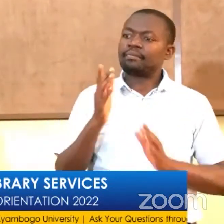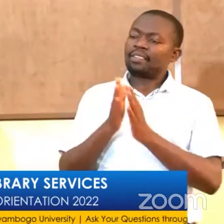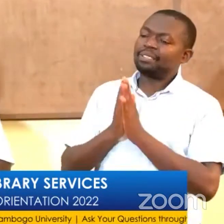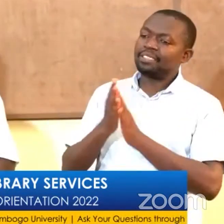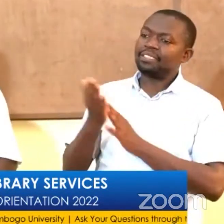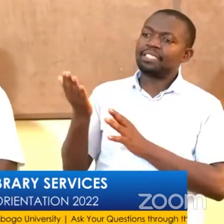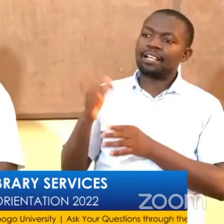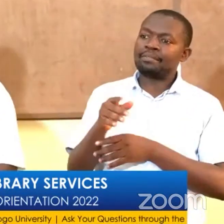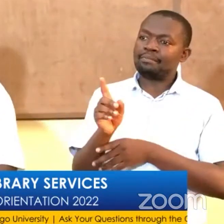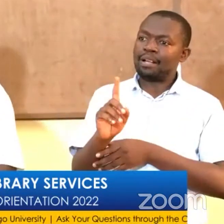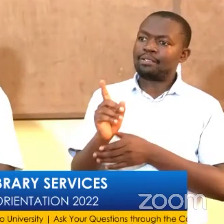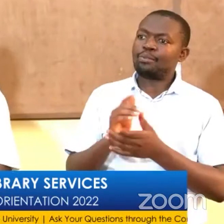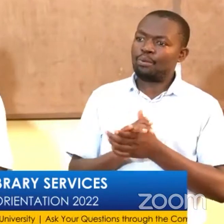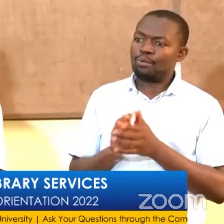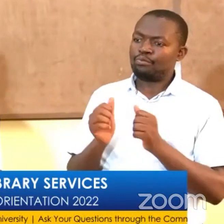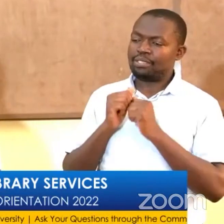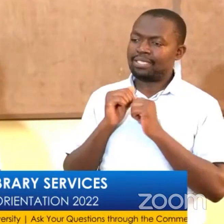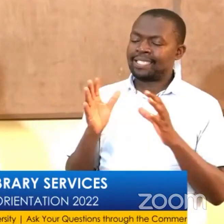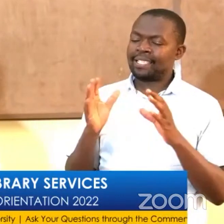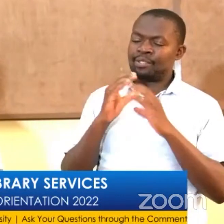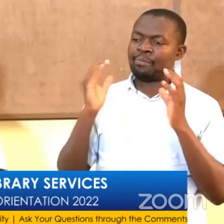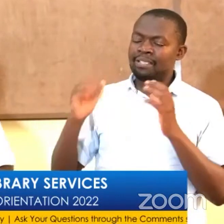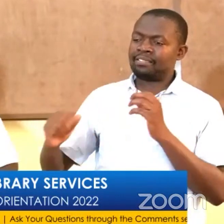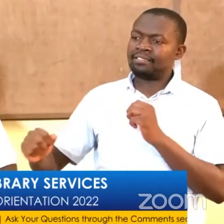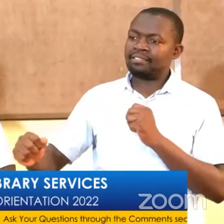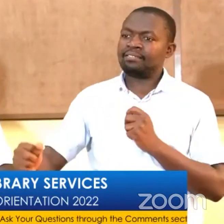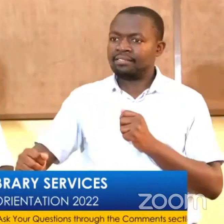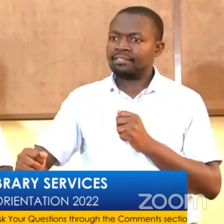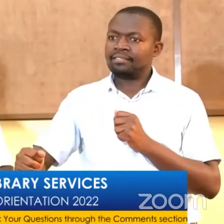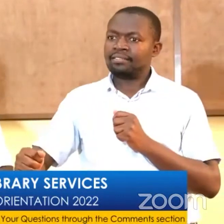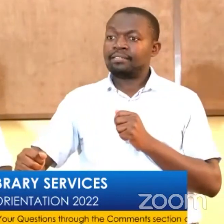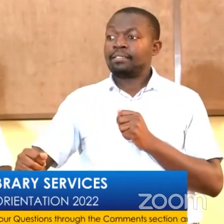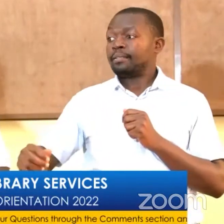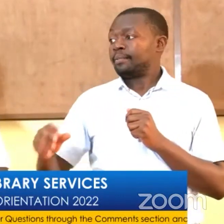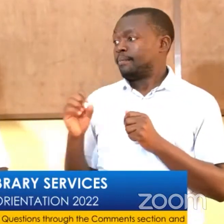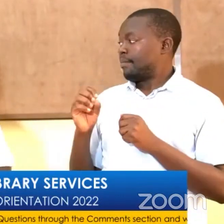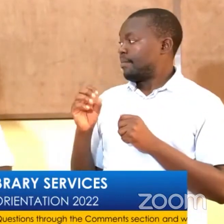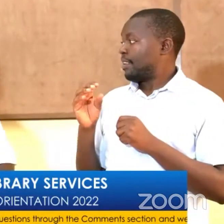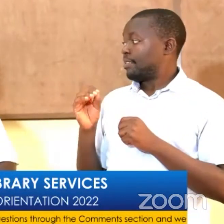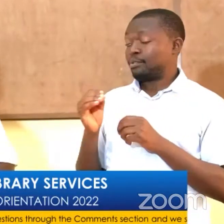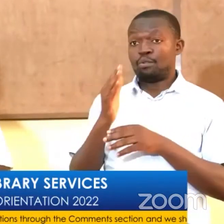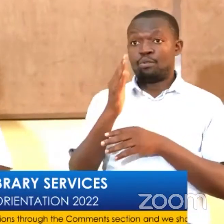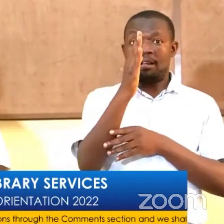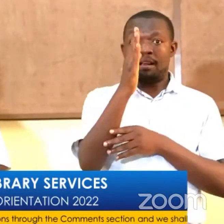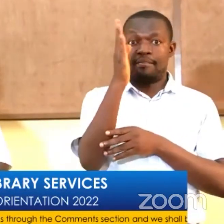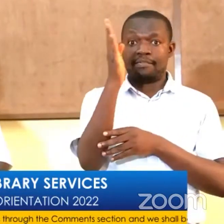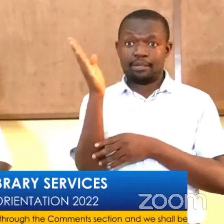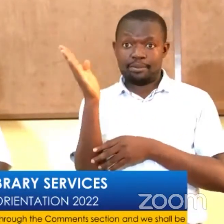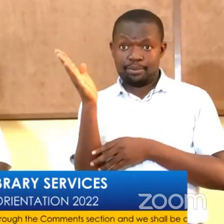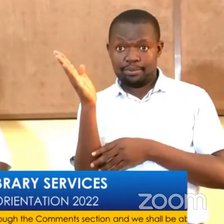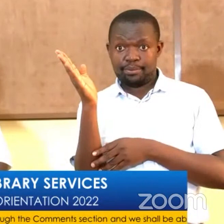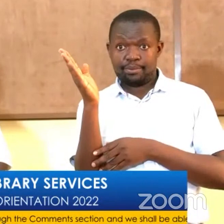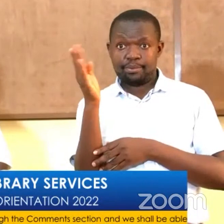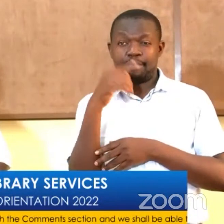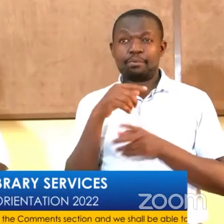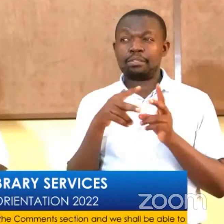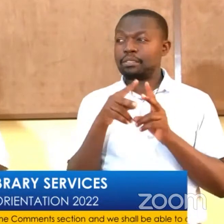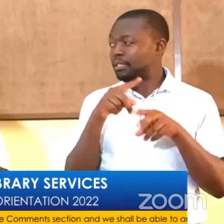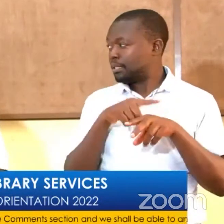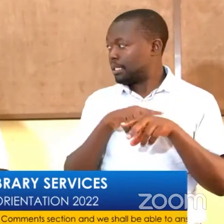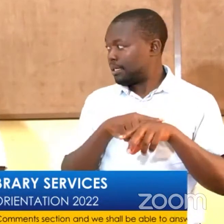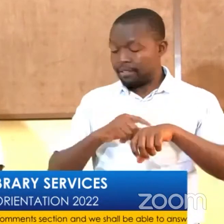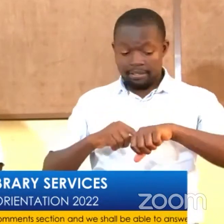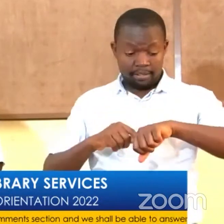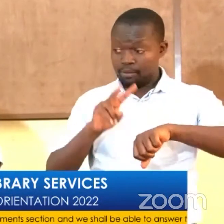session without a mask. So in the afternoon, later, we are going to begin at